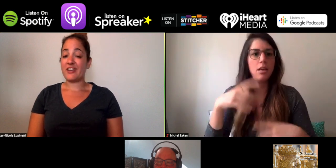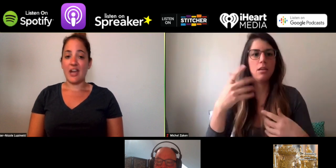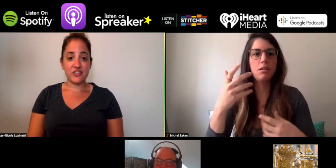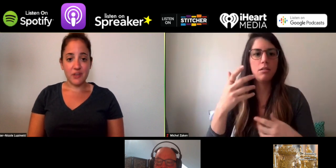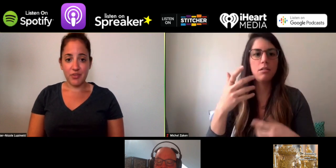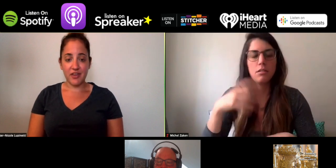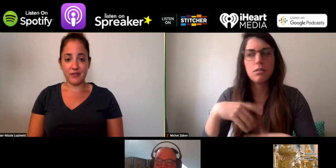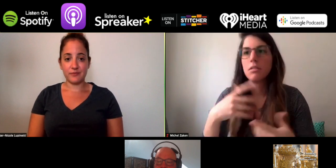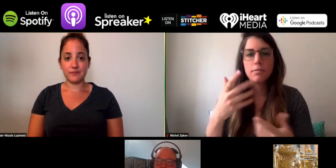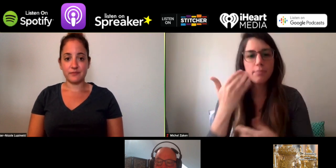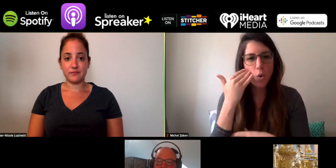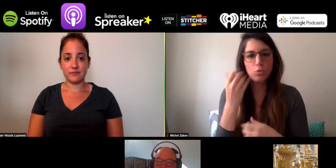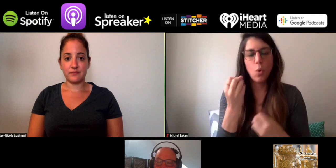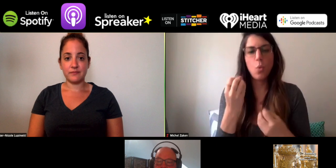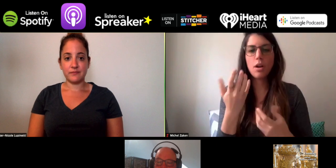or to catch something.